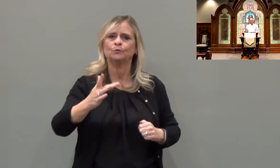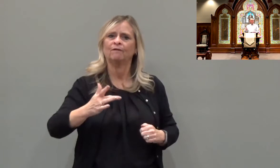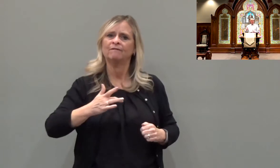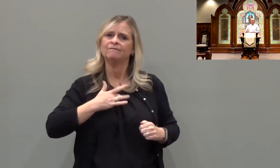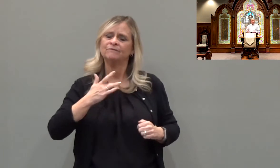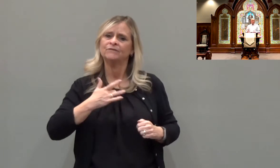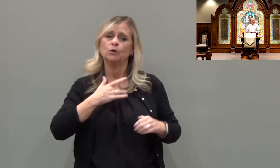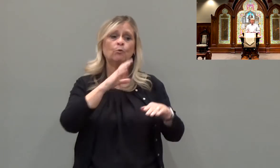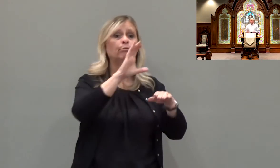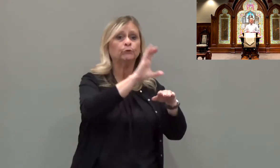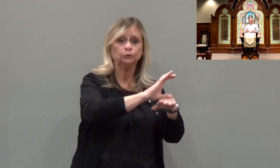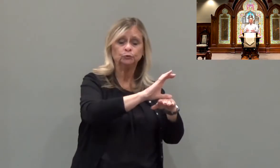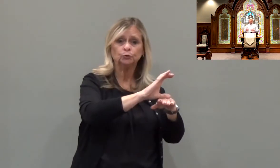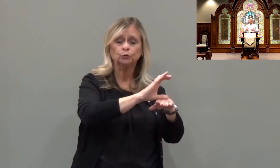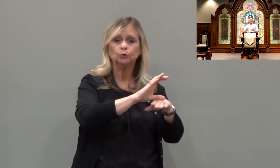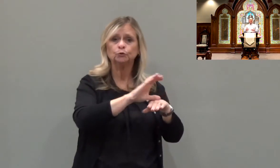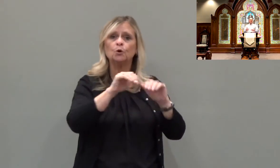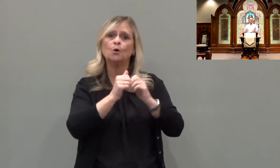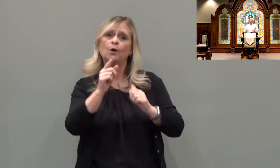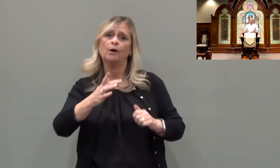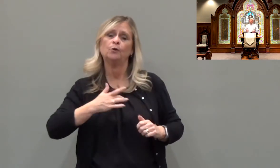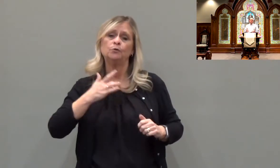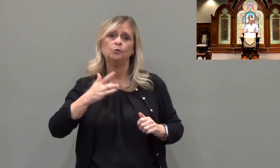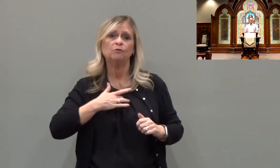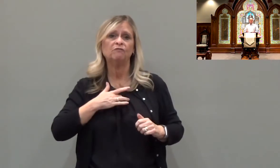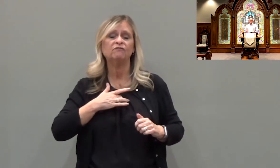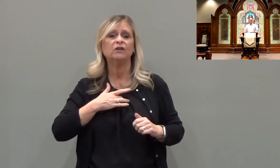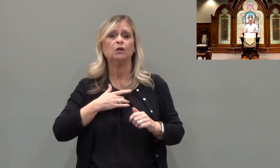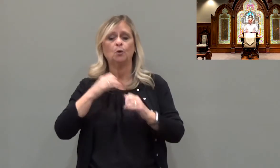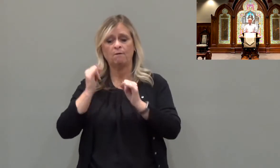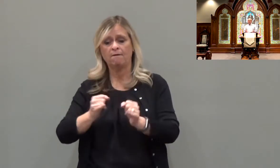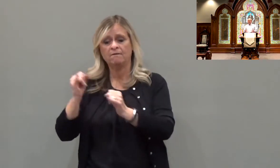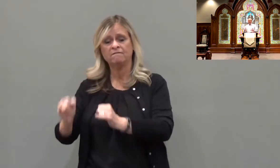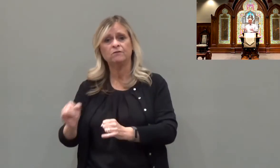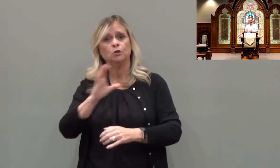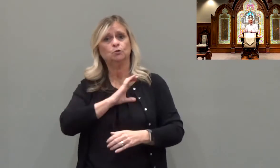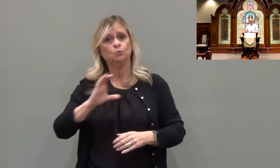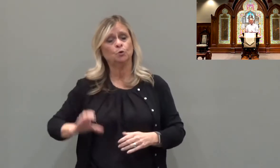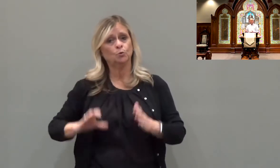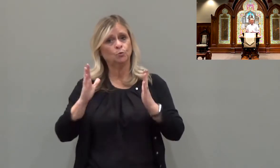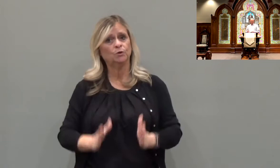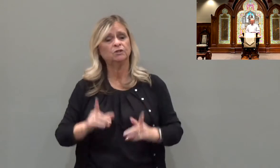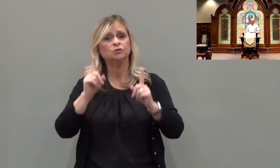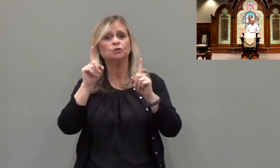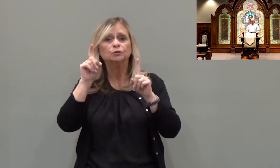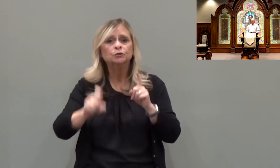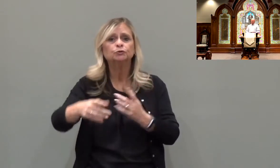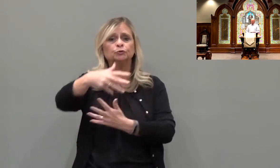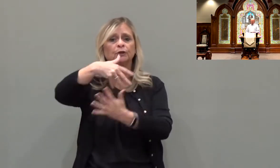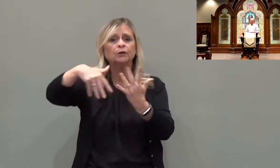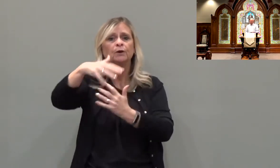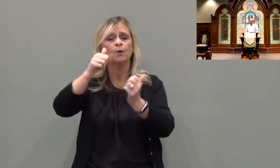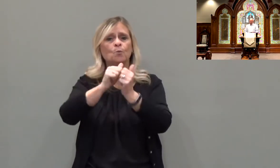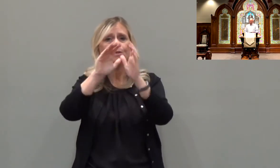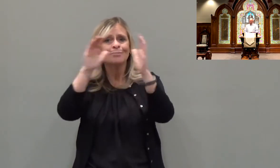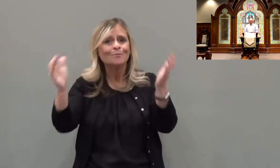feel that the church or how you feel that individual Christians should interact with the world at